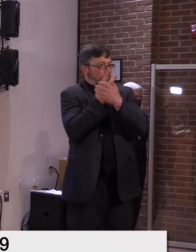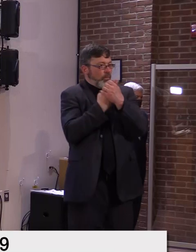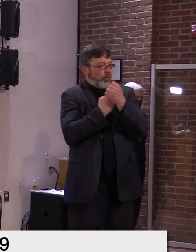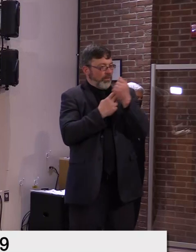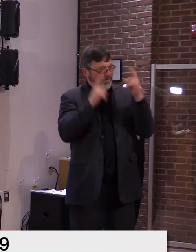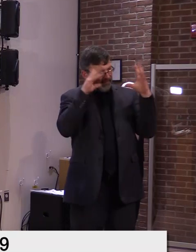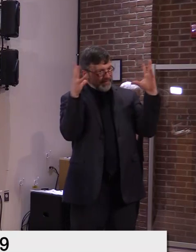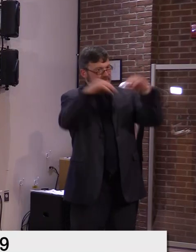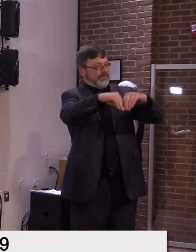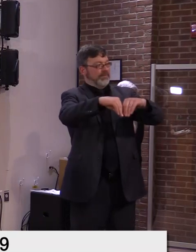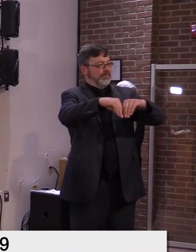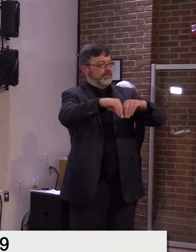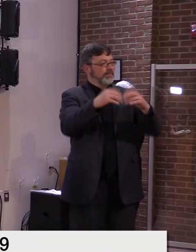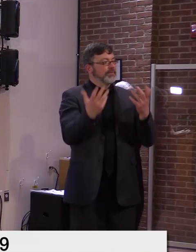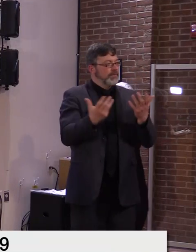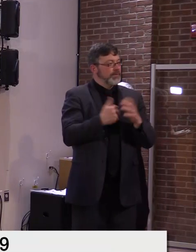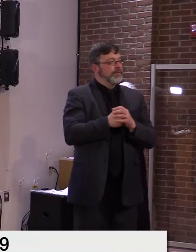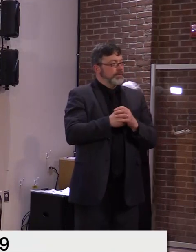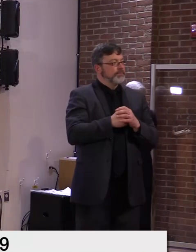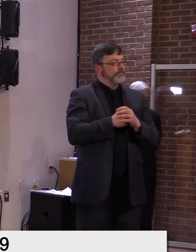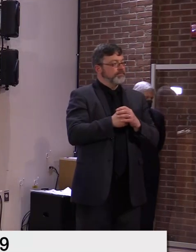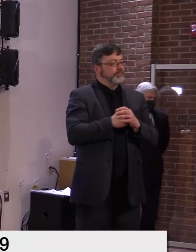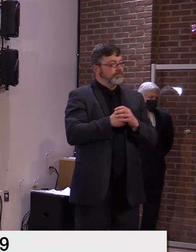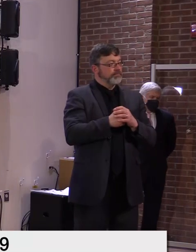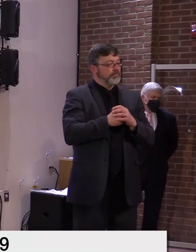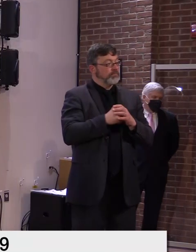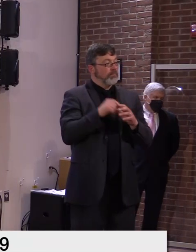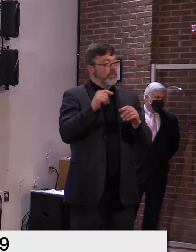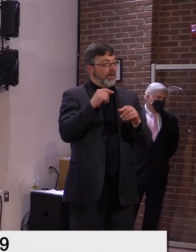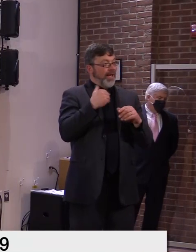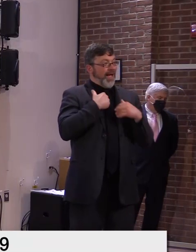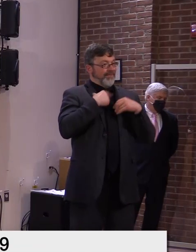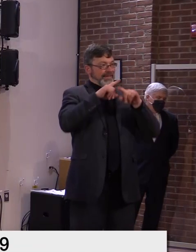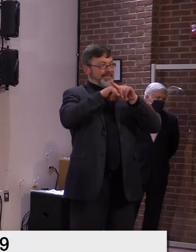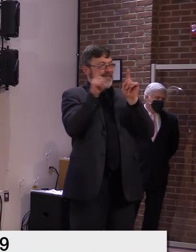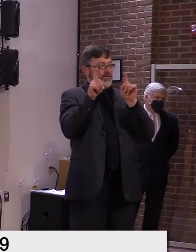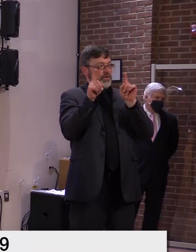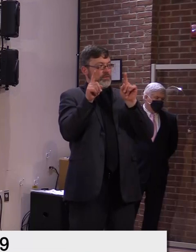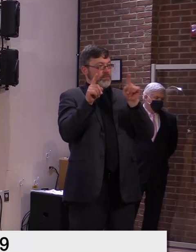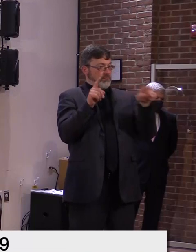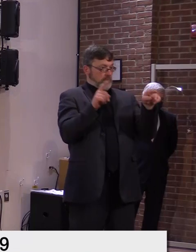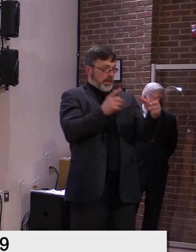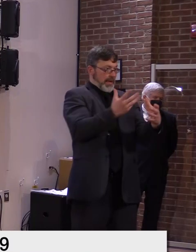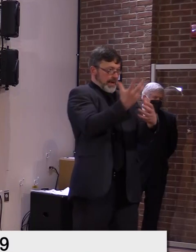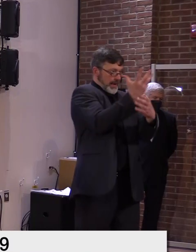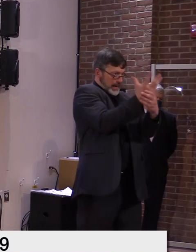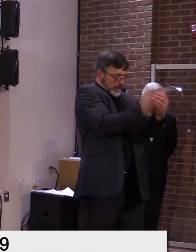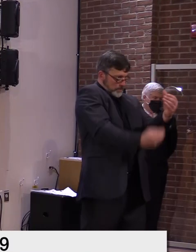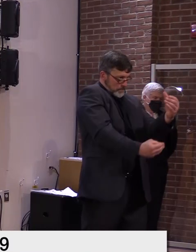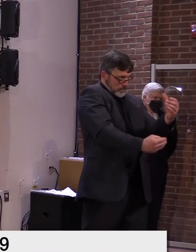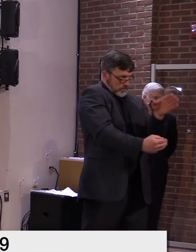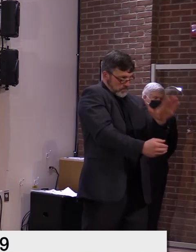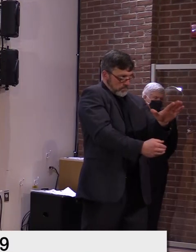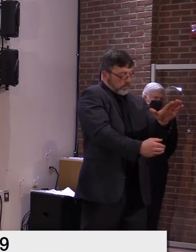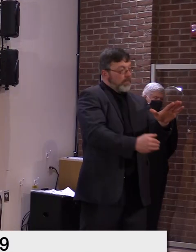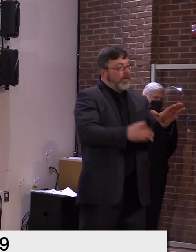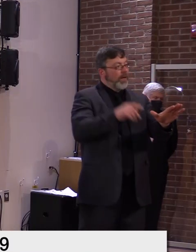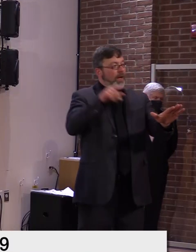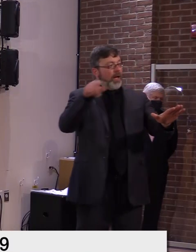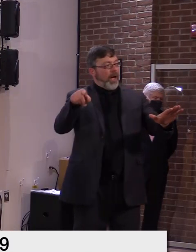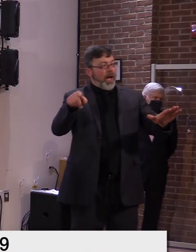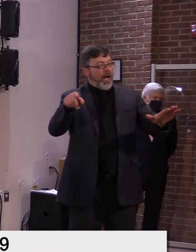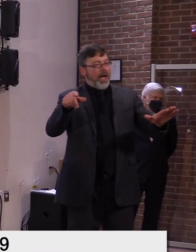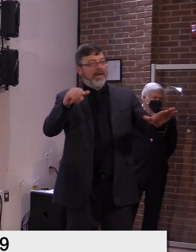unfinished learning, which actually then allows the leadership at the local level to really figure out what is